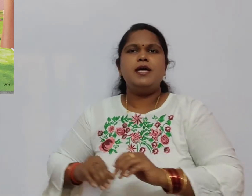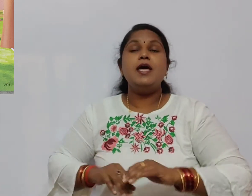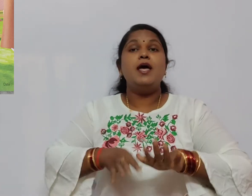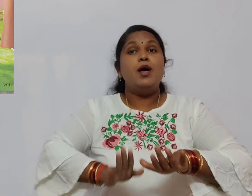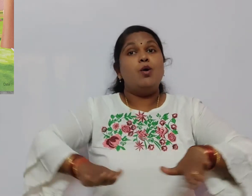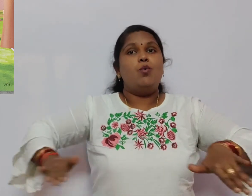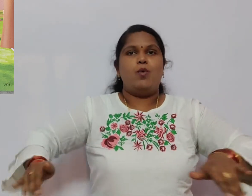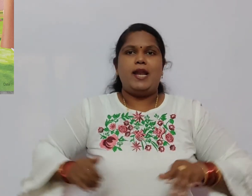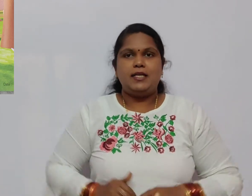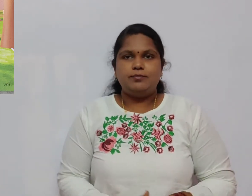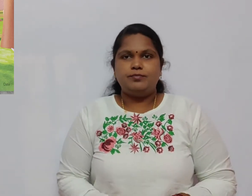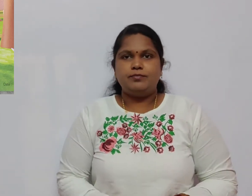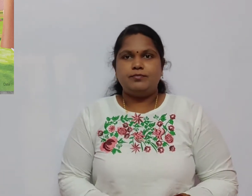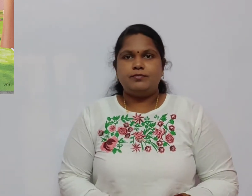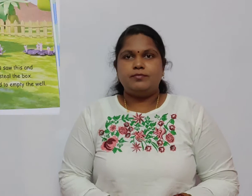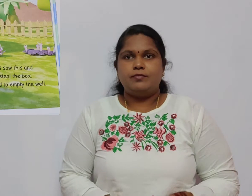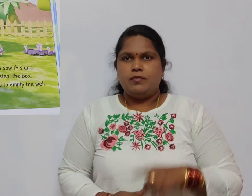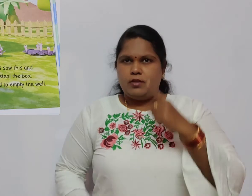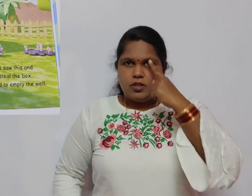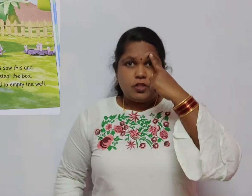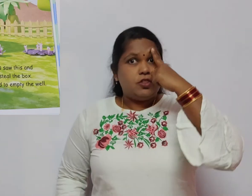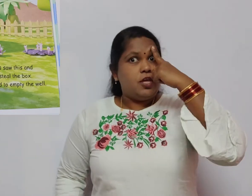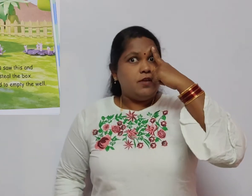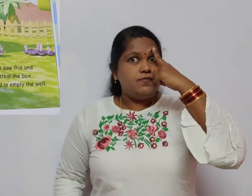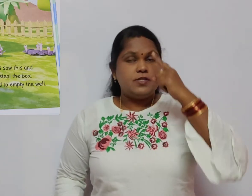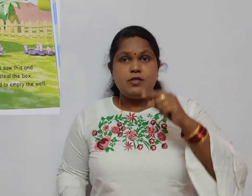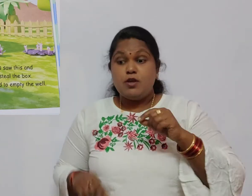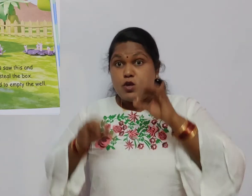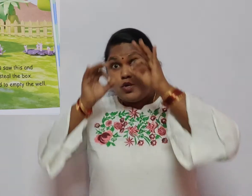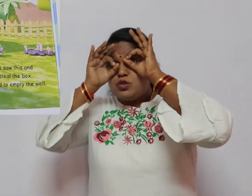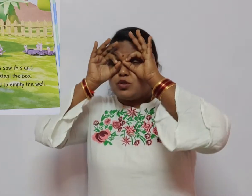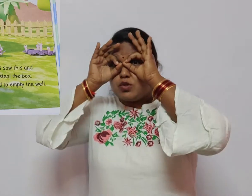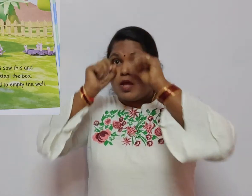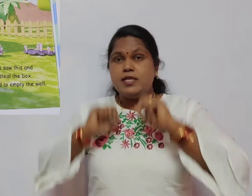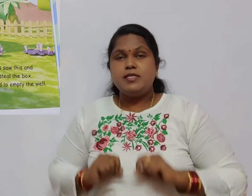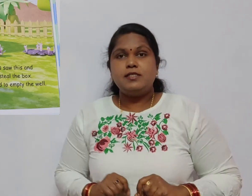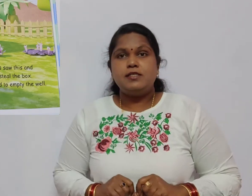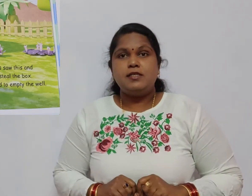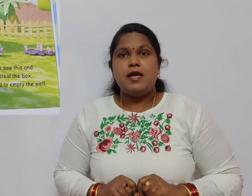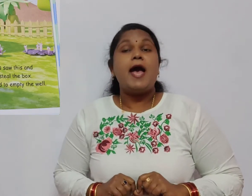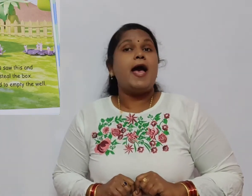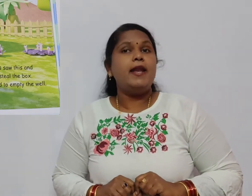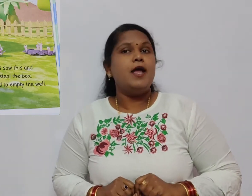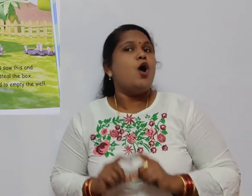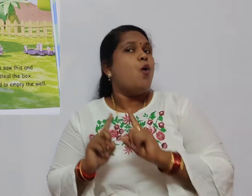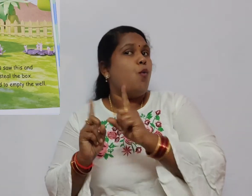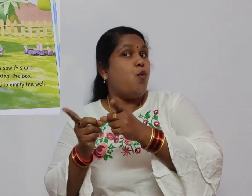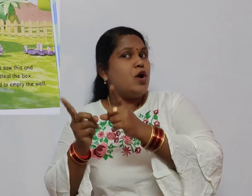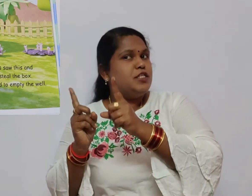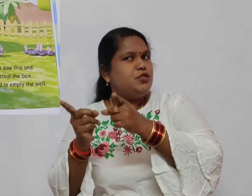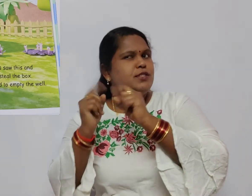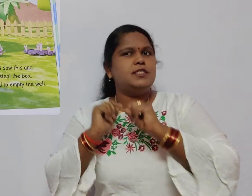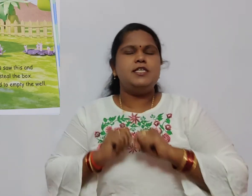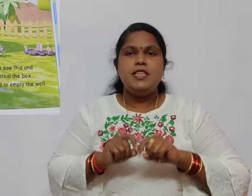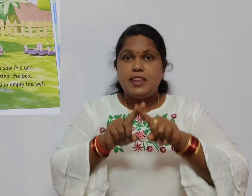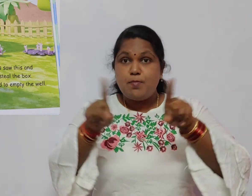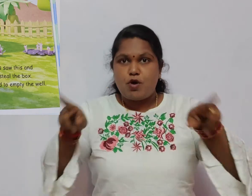the well. The thieves saw this and wanted to steal the